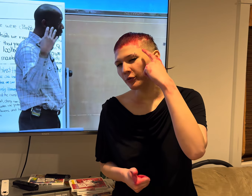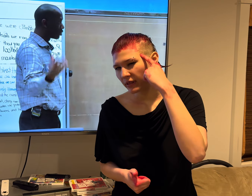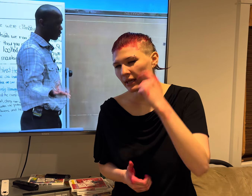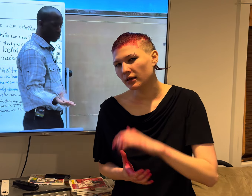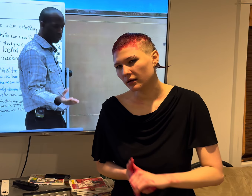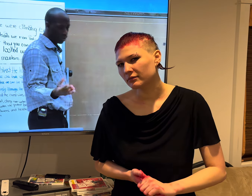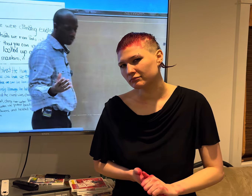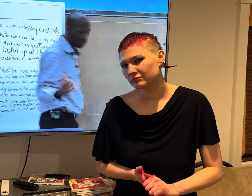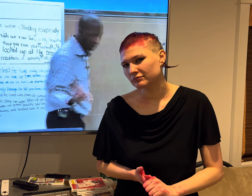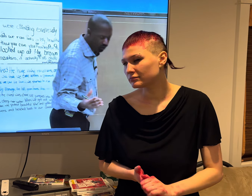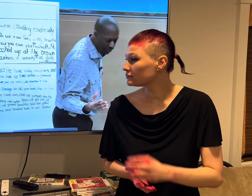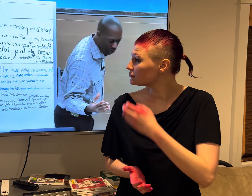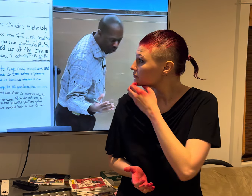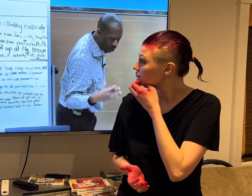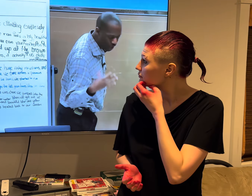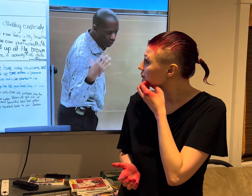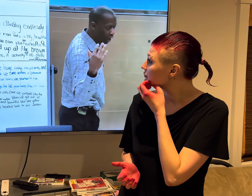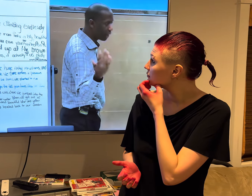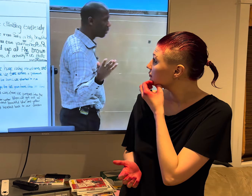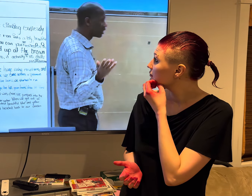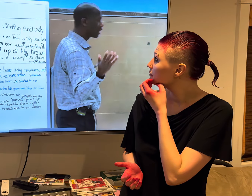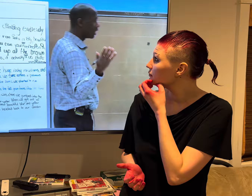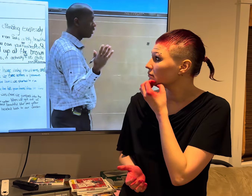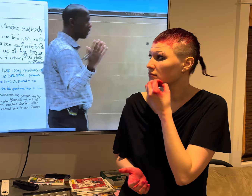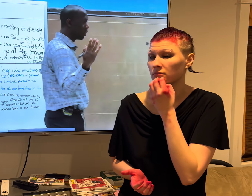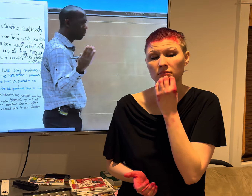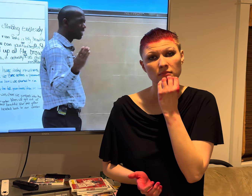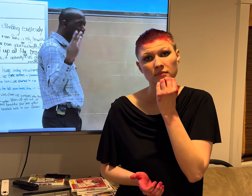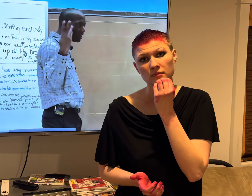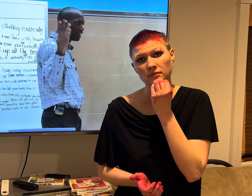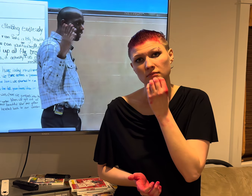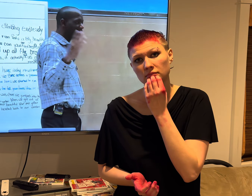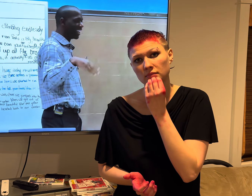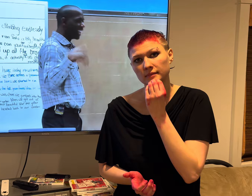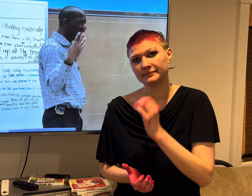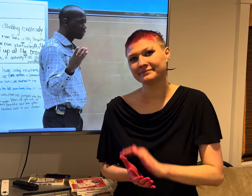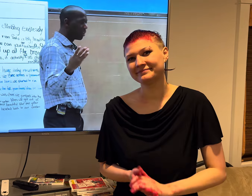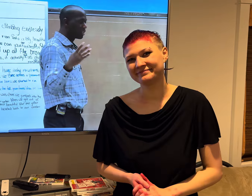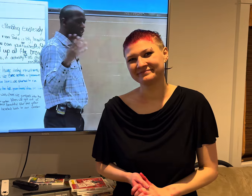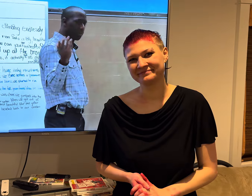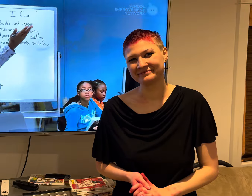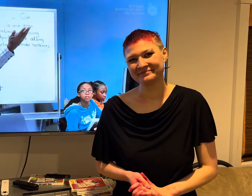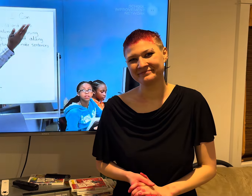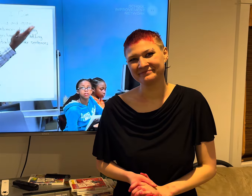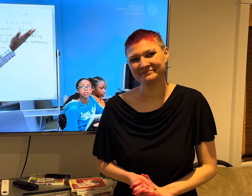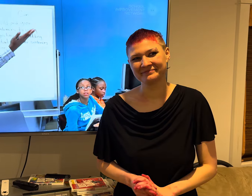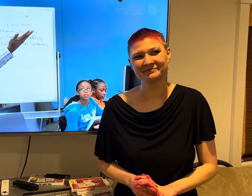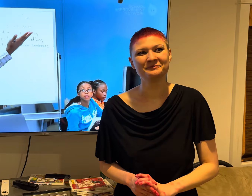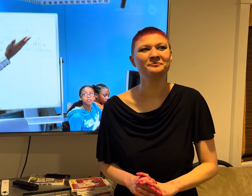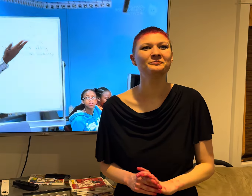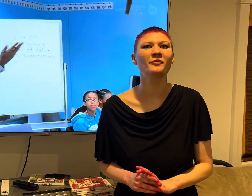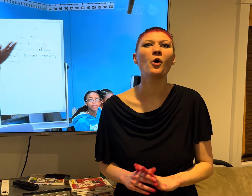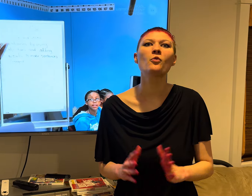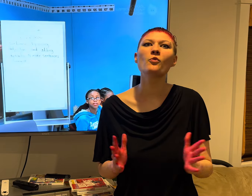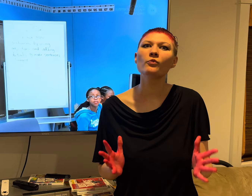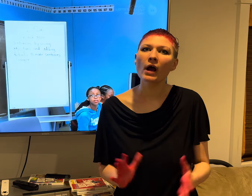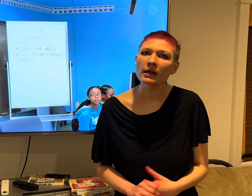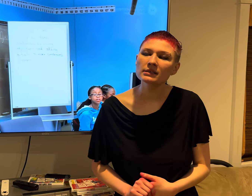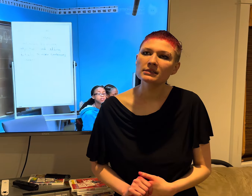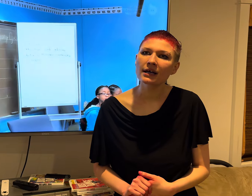person watched a bus leave, but the last bus gives it a little more meaning, yes? Yes. I don't know if